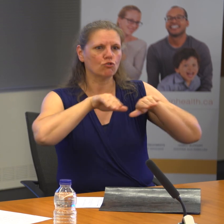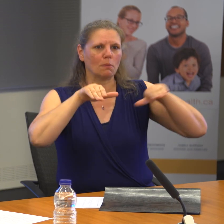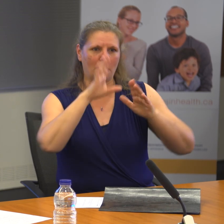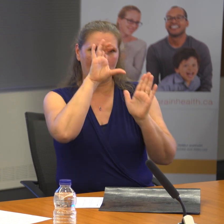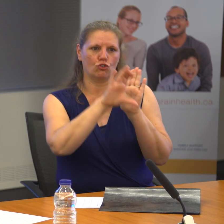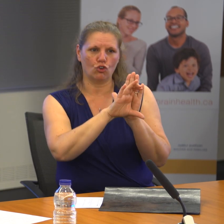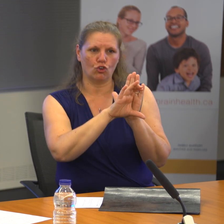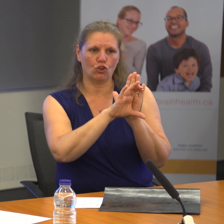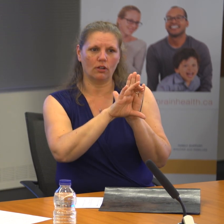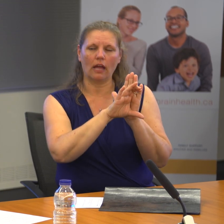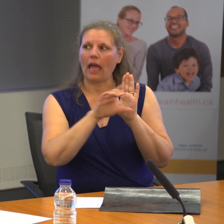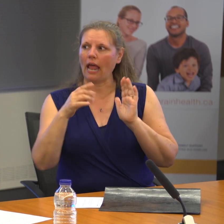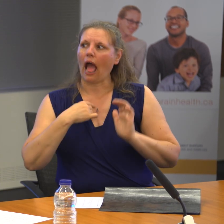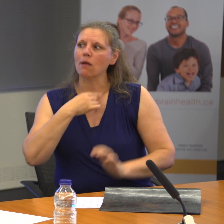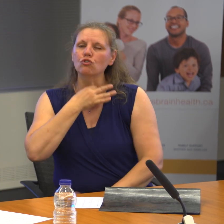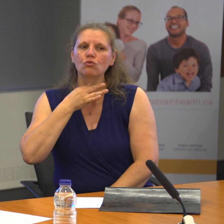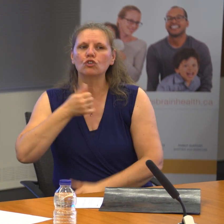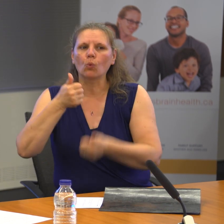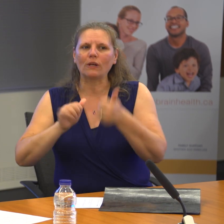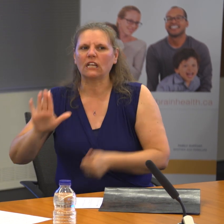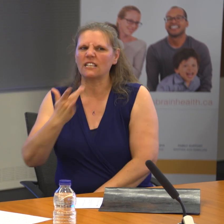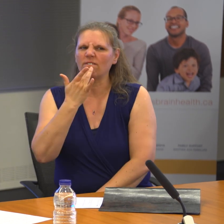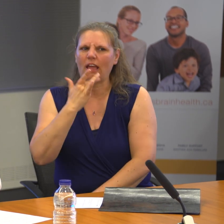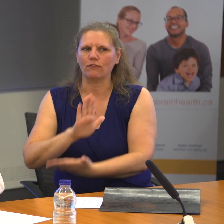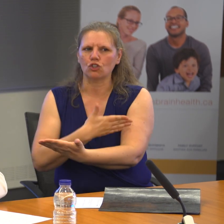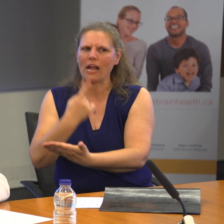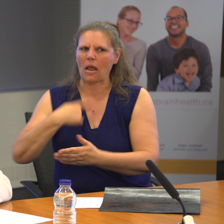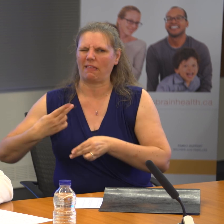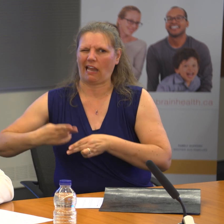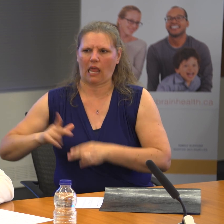to know what that song is that brings such joy to Luke.